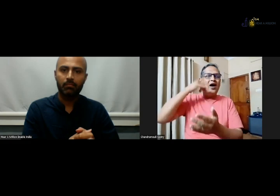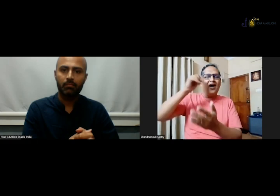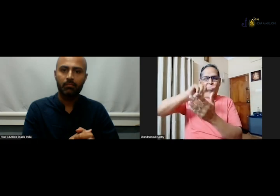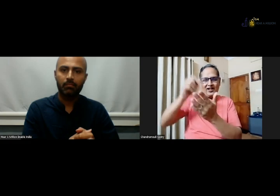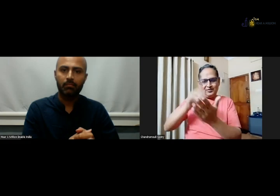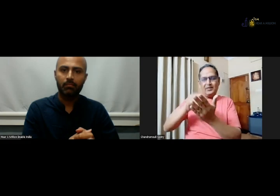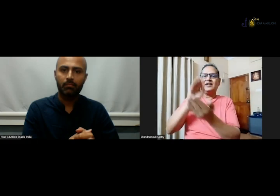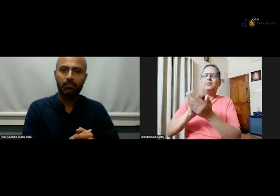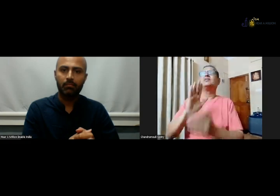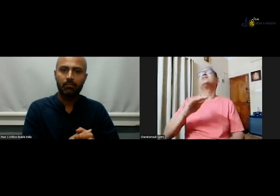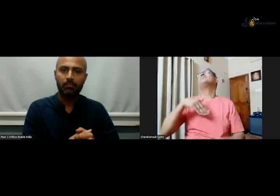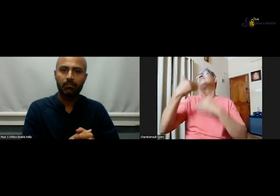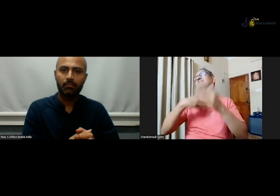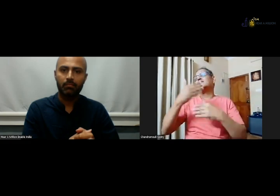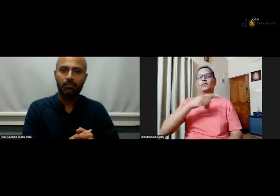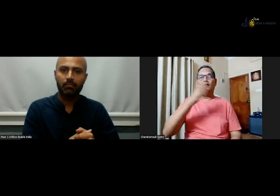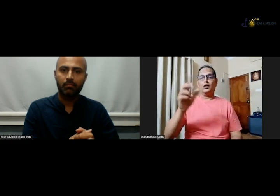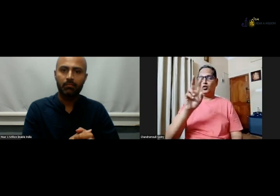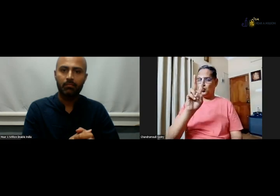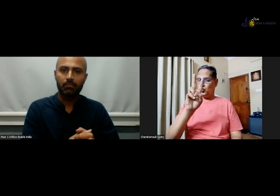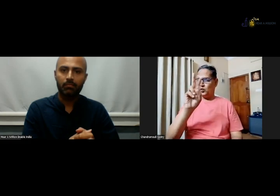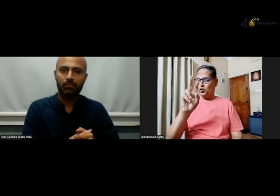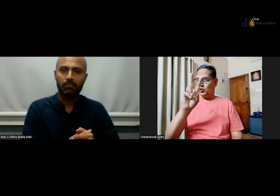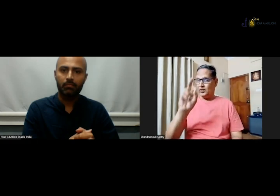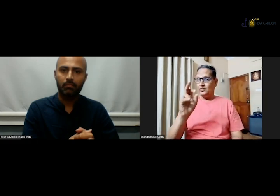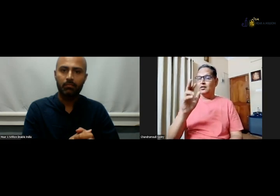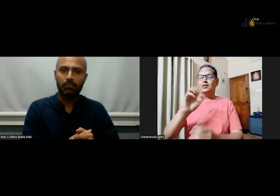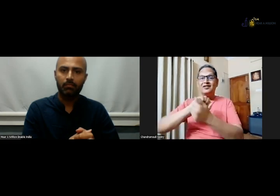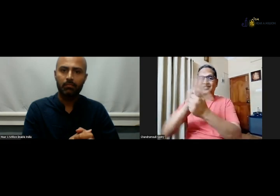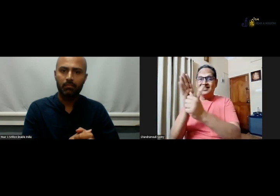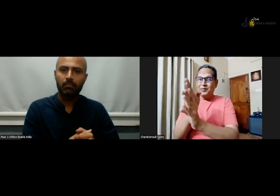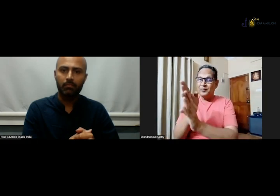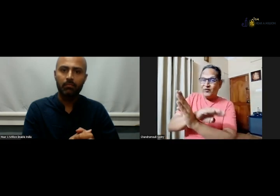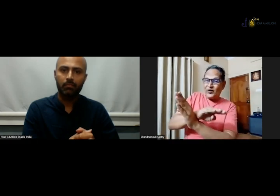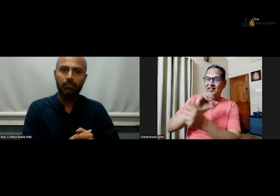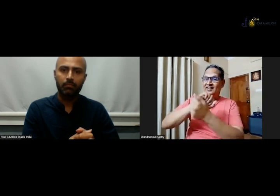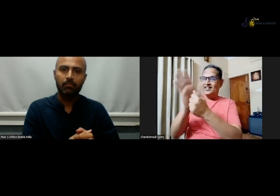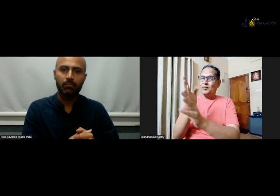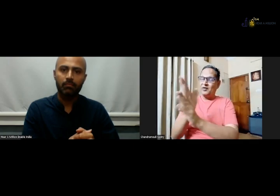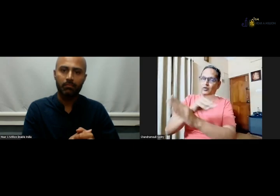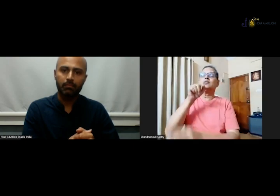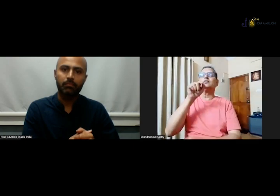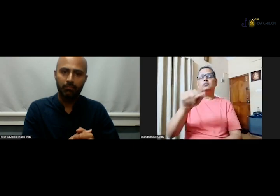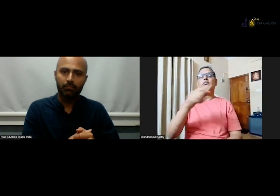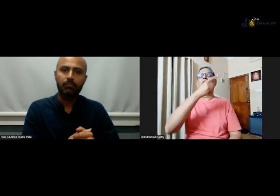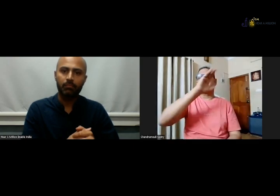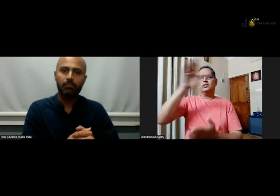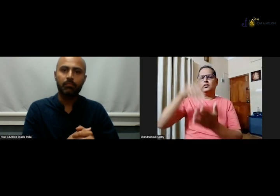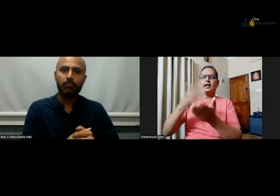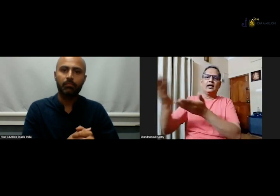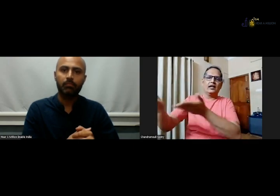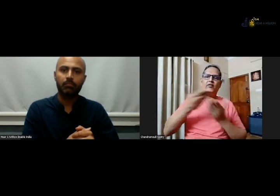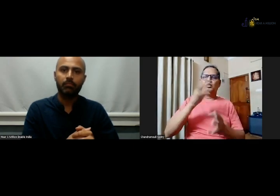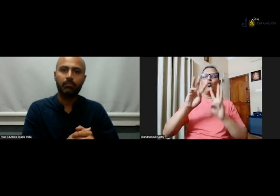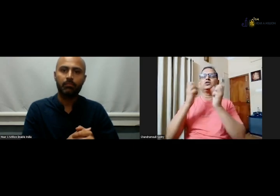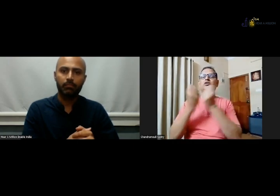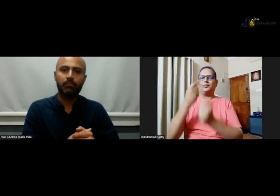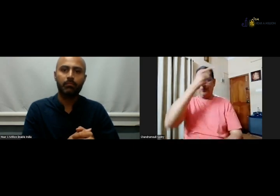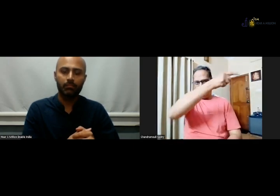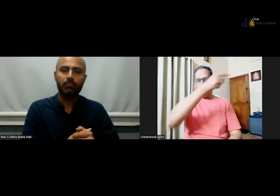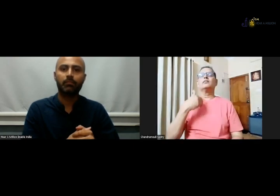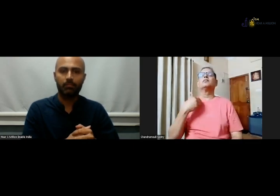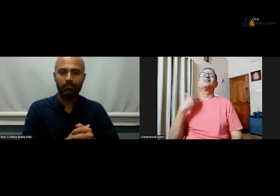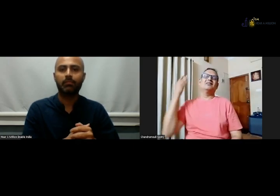felt good talking to her. Then I saved her number. Then in 2020, before COVID-19